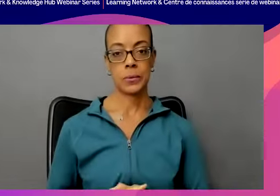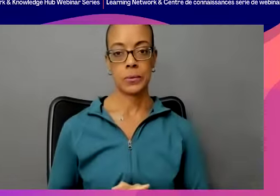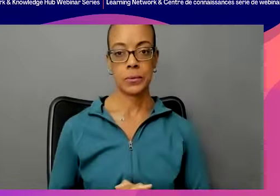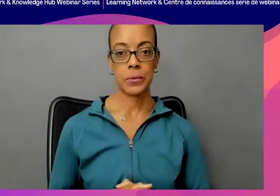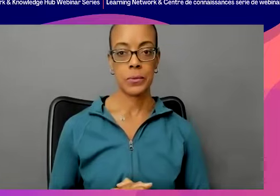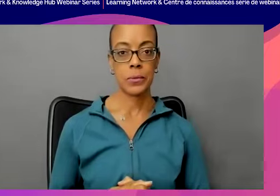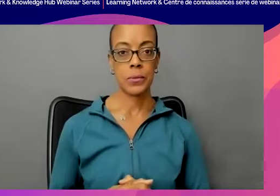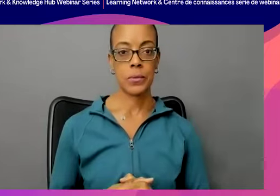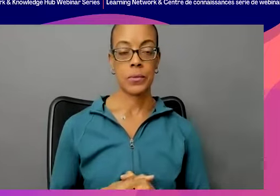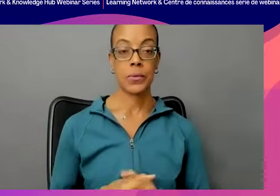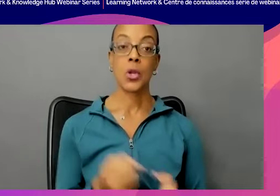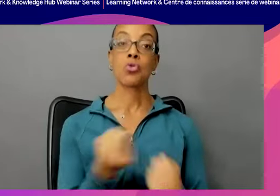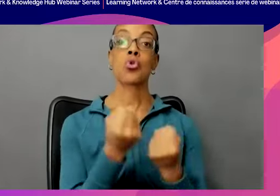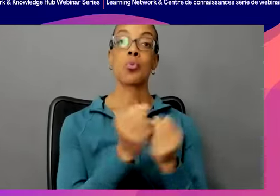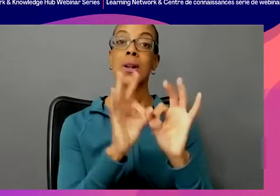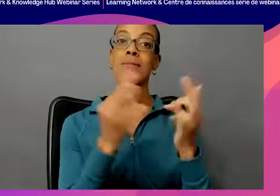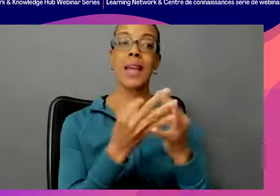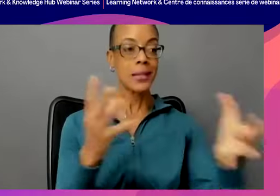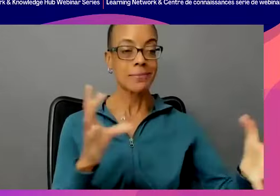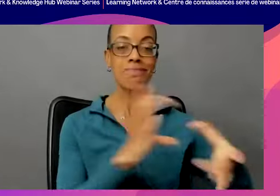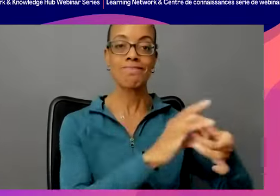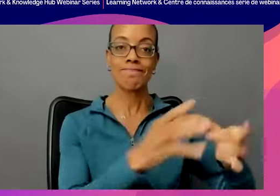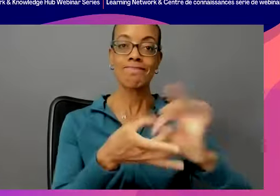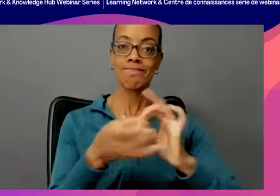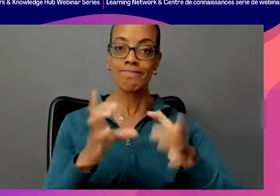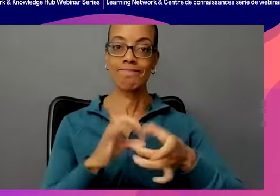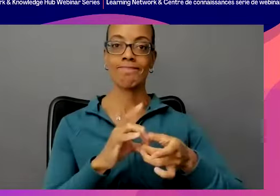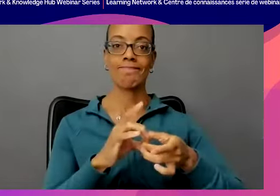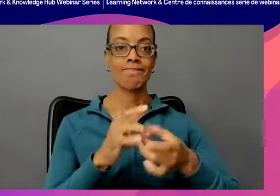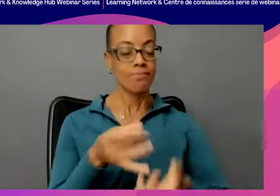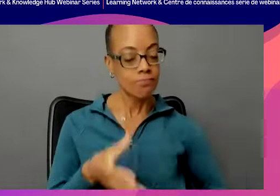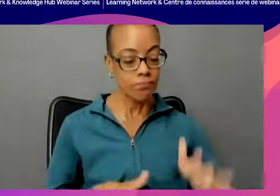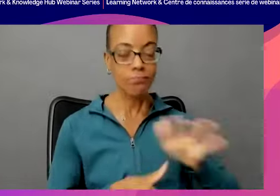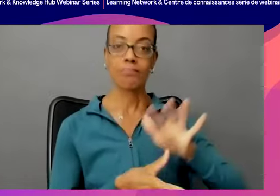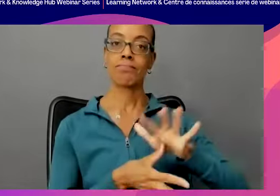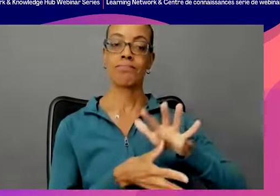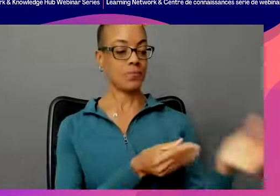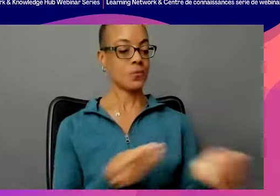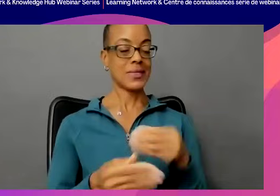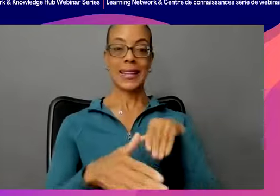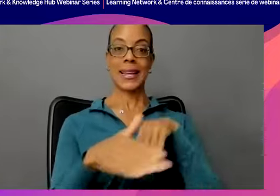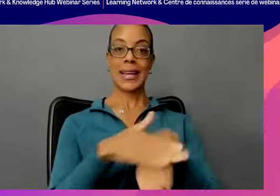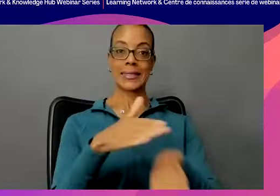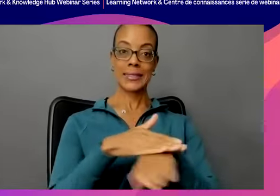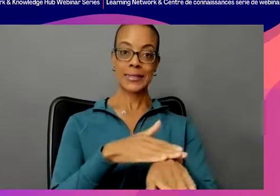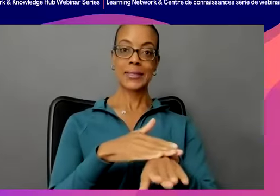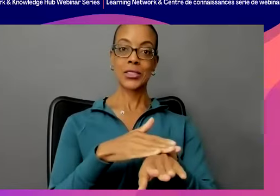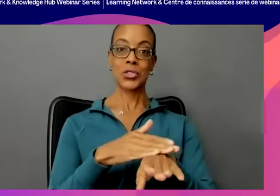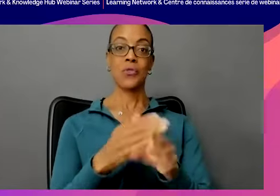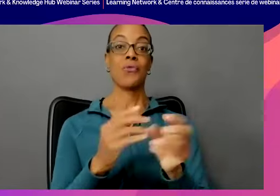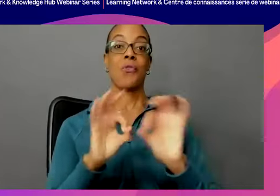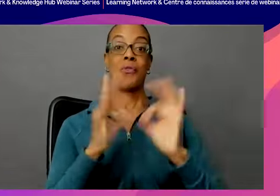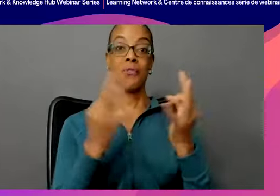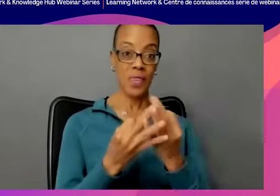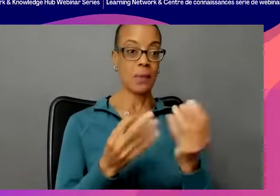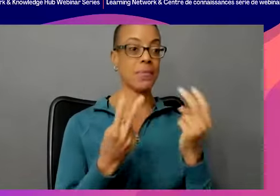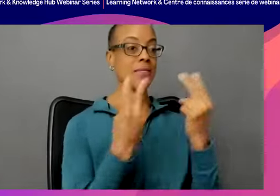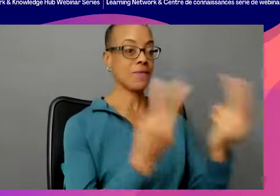Supporting families to connect. Support families to connect, prioritize and facilitate access and visitation between family members by providing